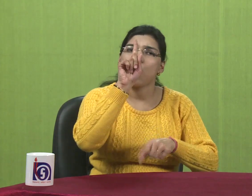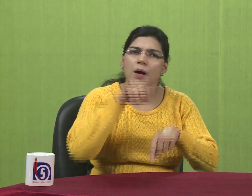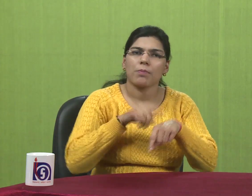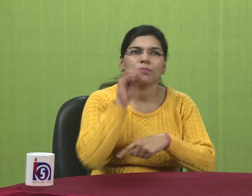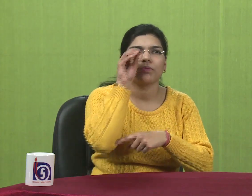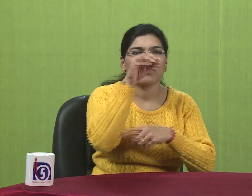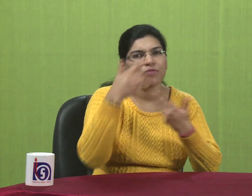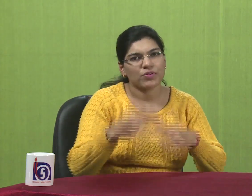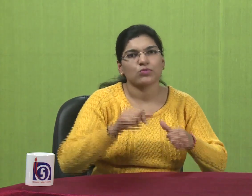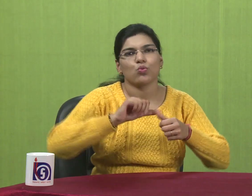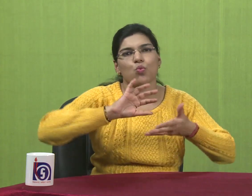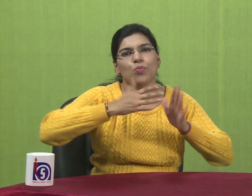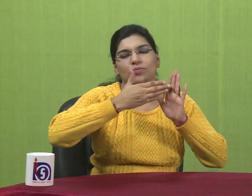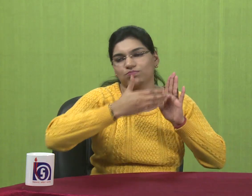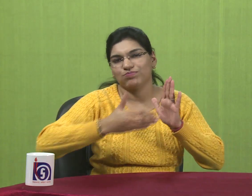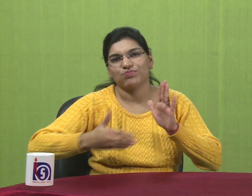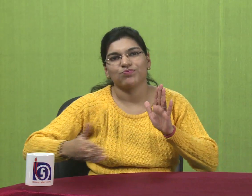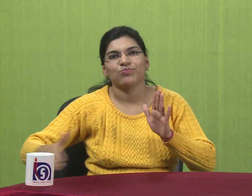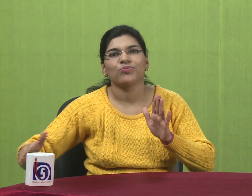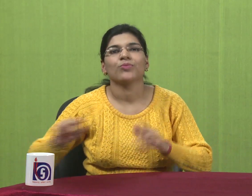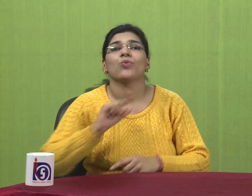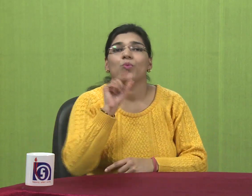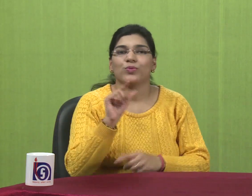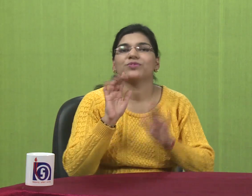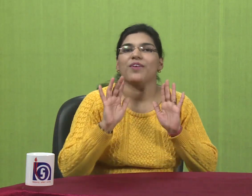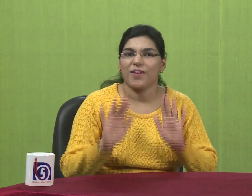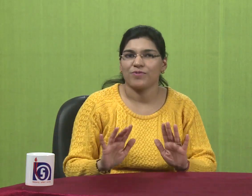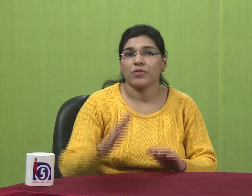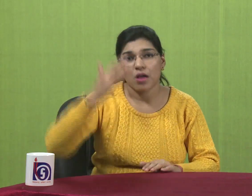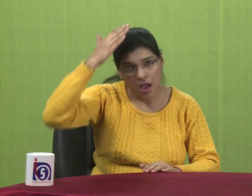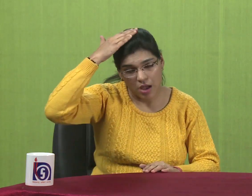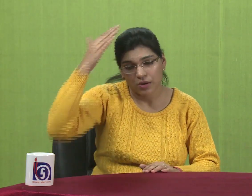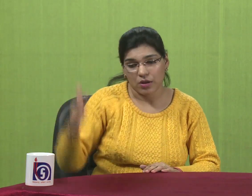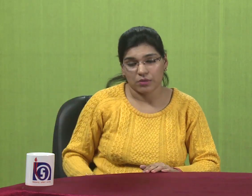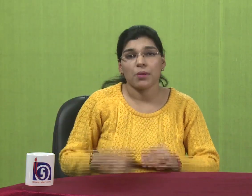it. It's only a one-time process and it automatically